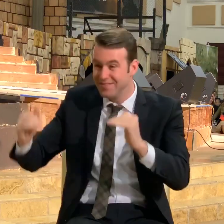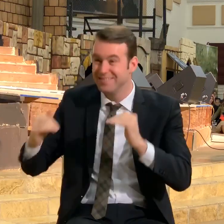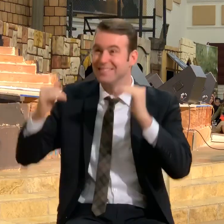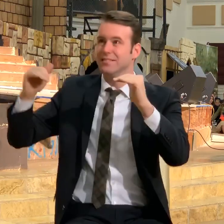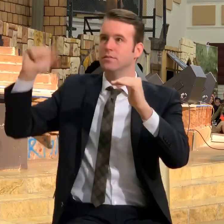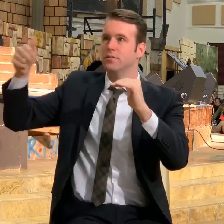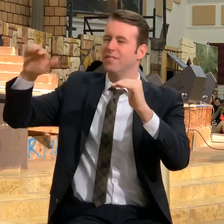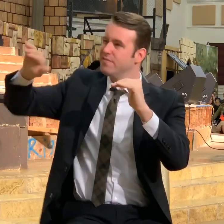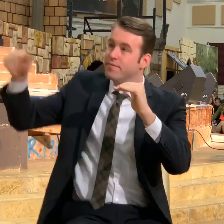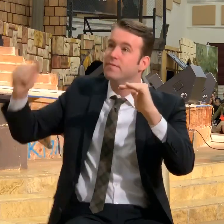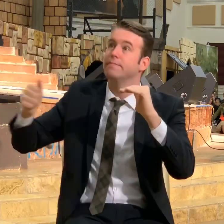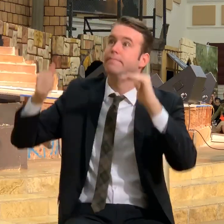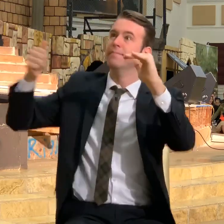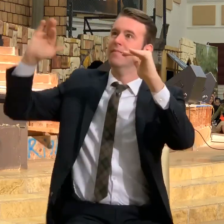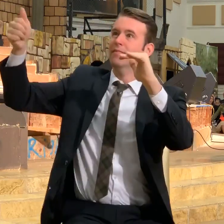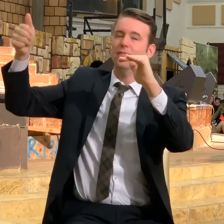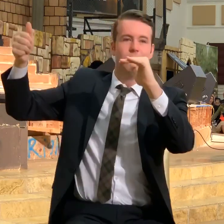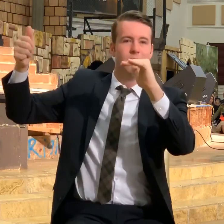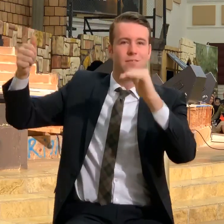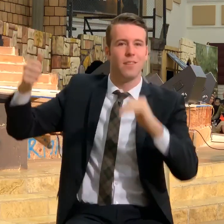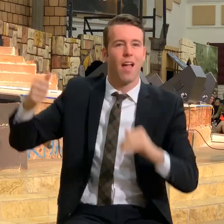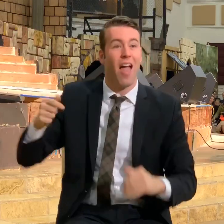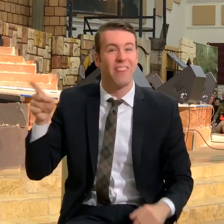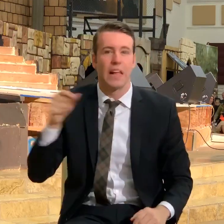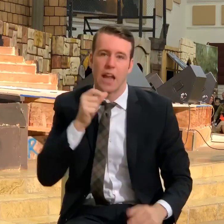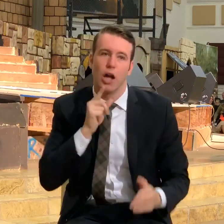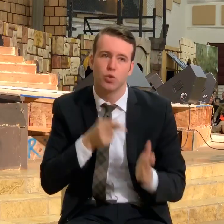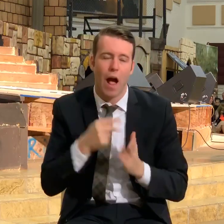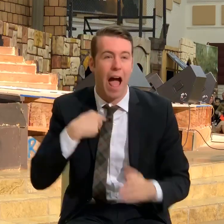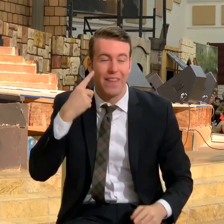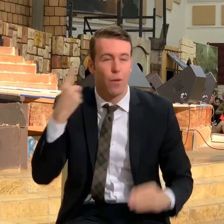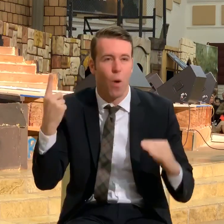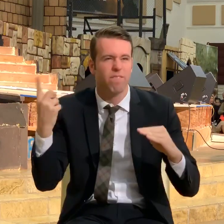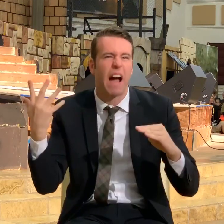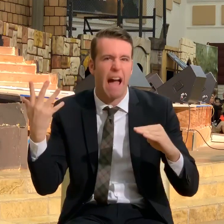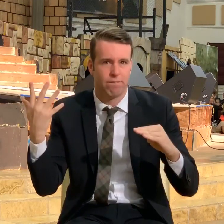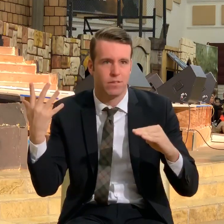I don't know if that's true or not. I think there's five forever level.